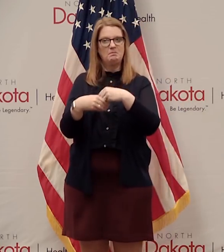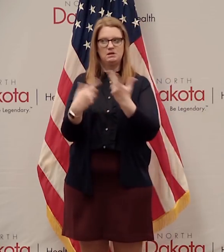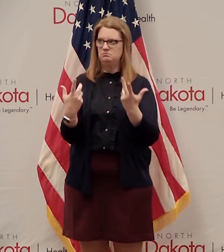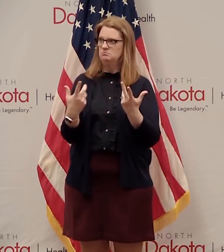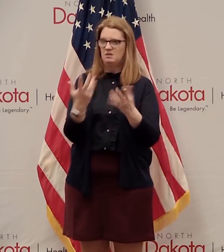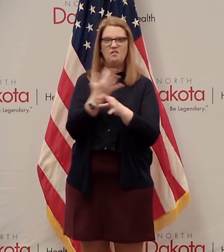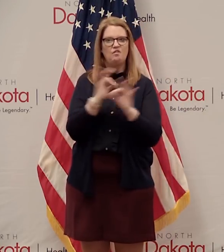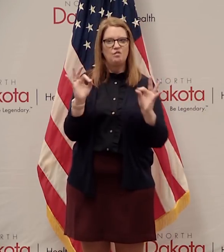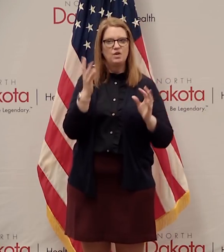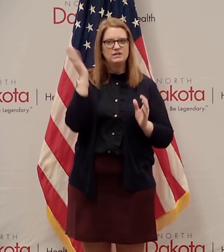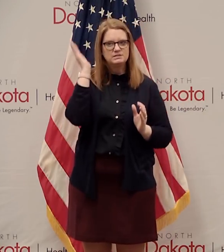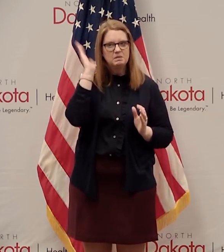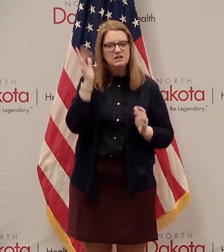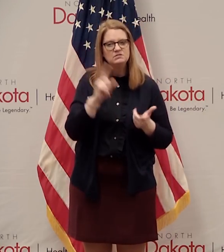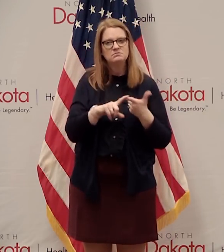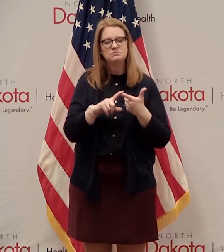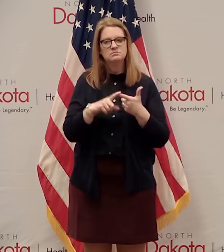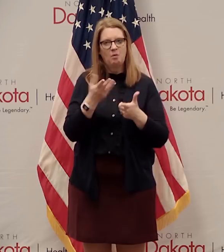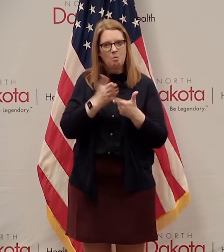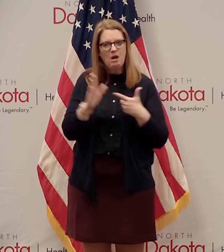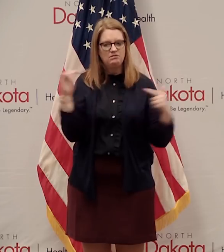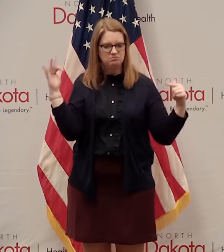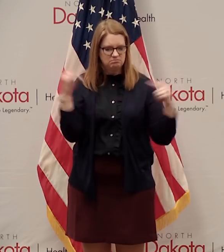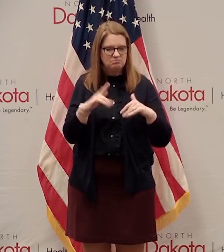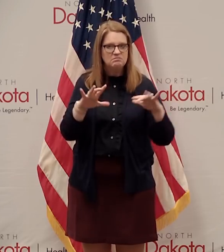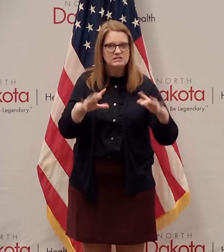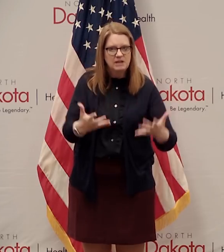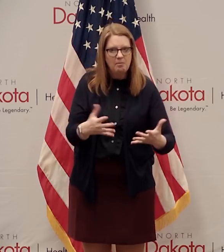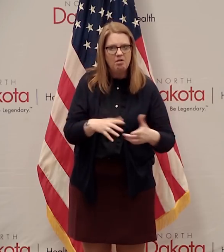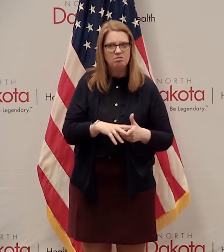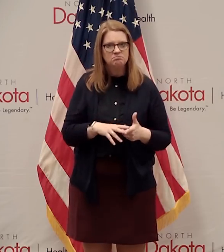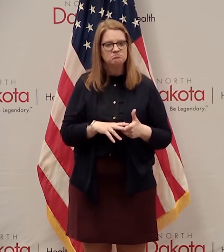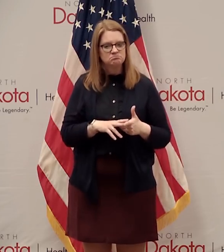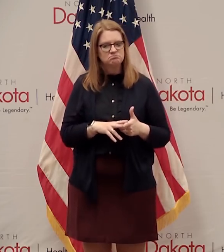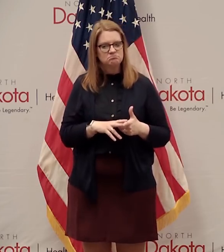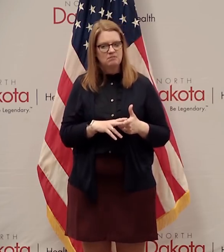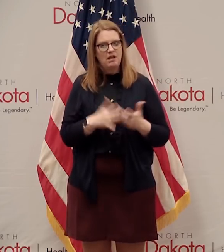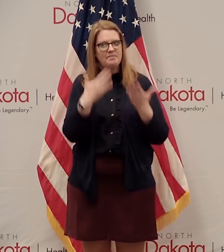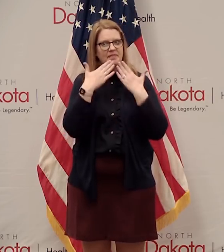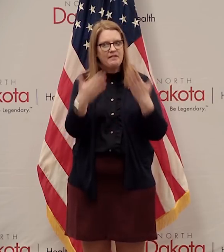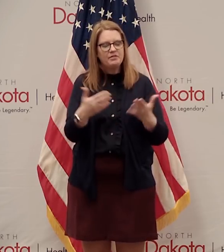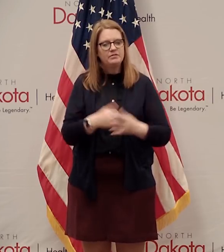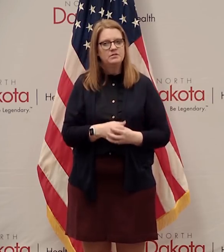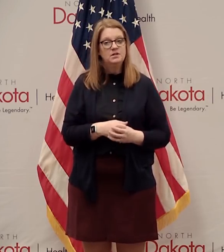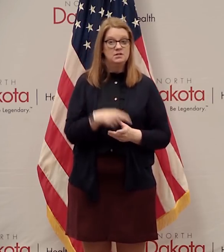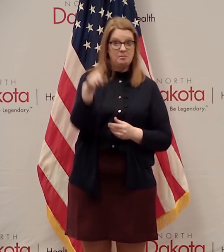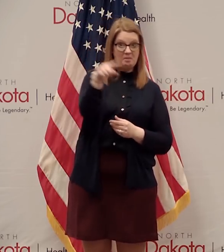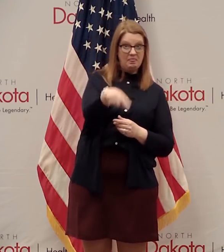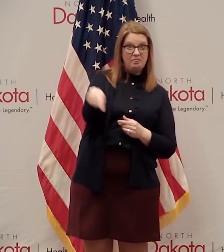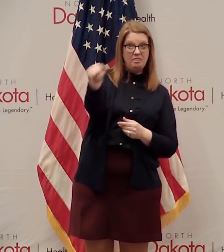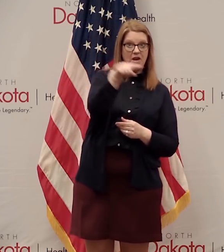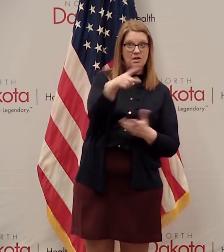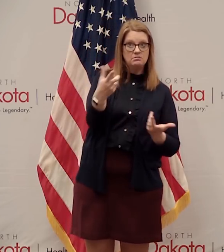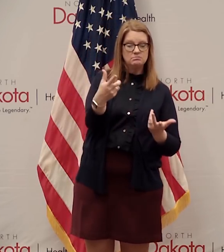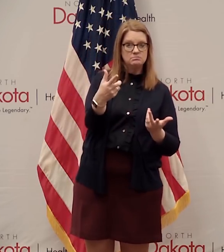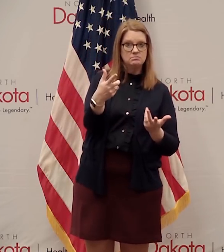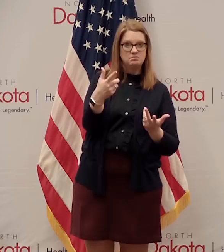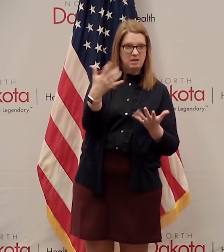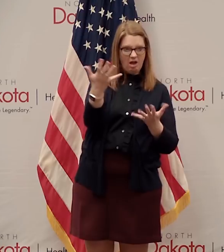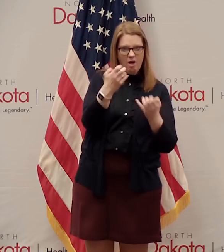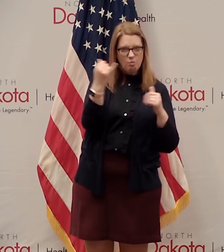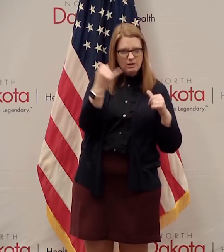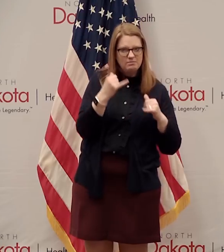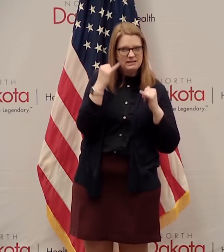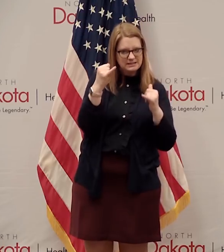We've got the right to assemble, and I would say that what what they're asking for is what we're all fighting for, which